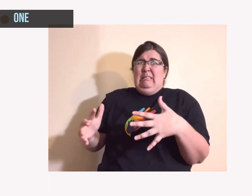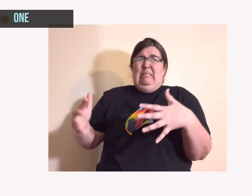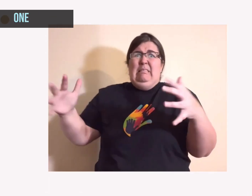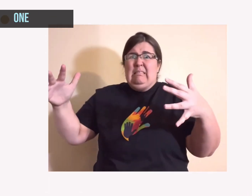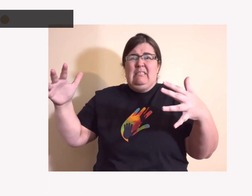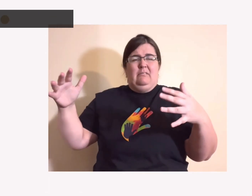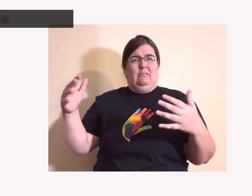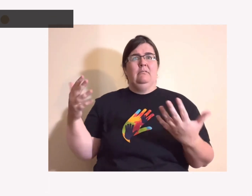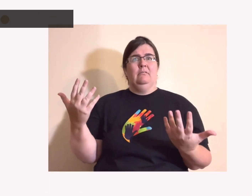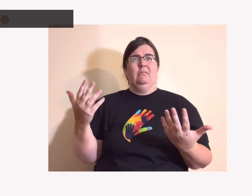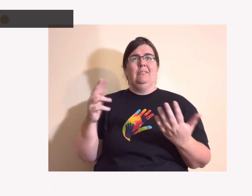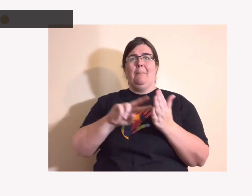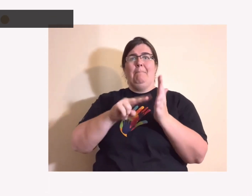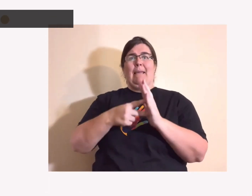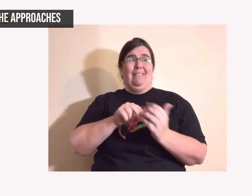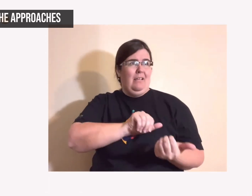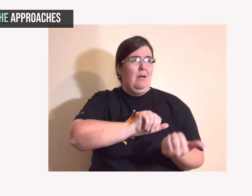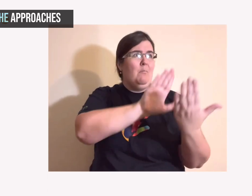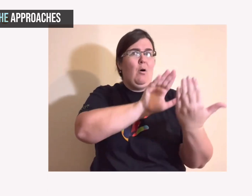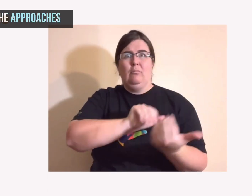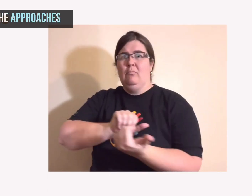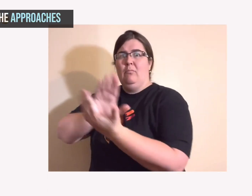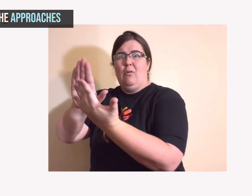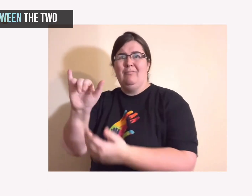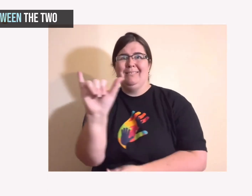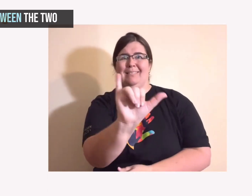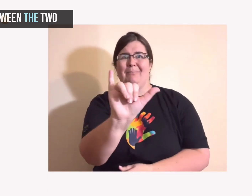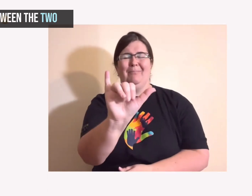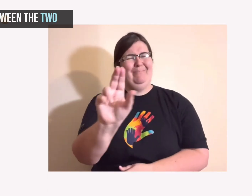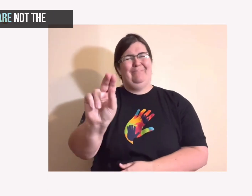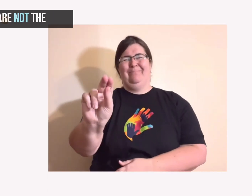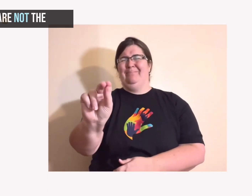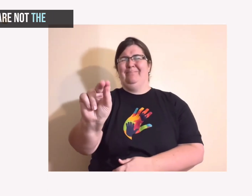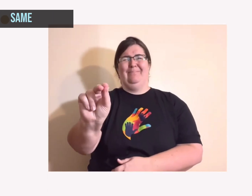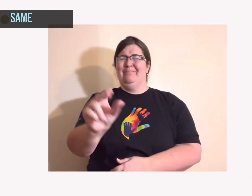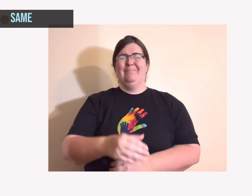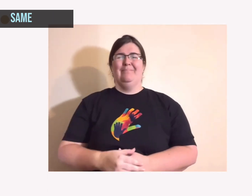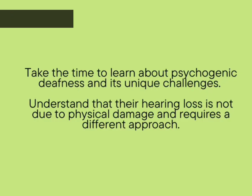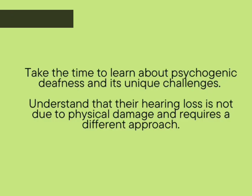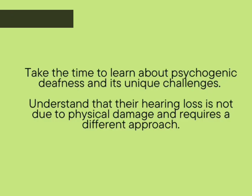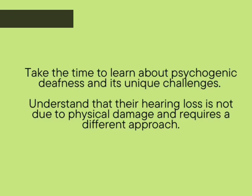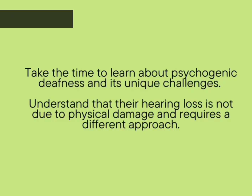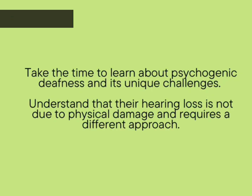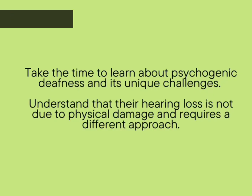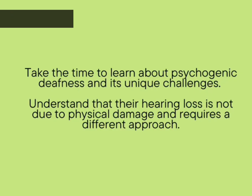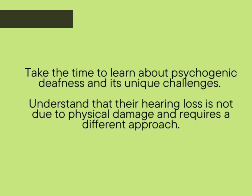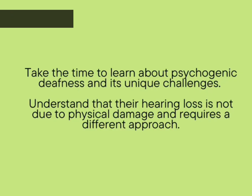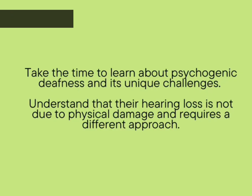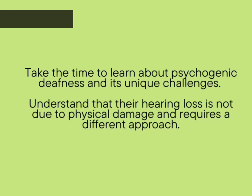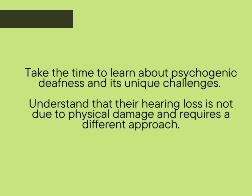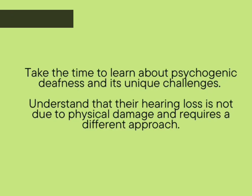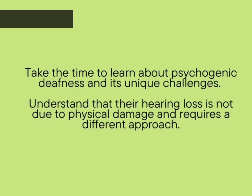mental one. So the approaches between the two are not the same.